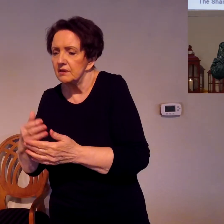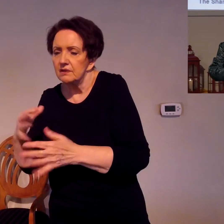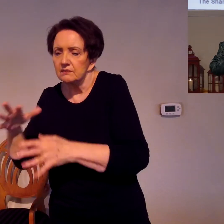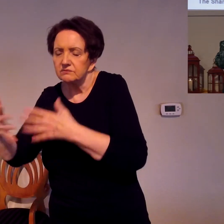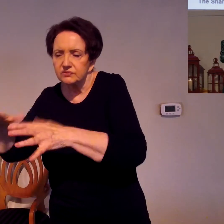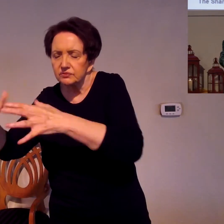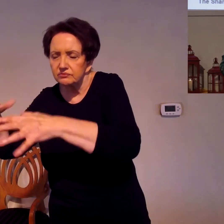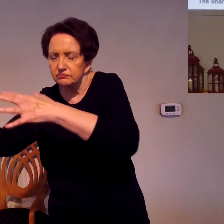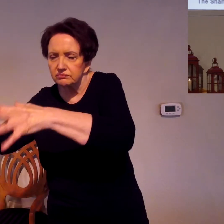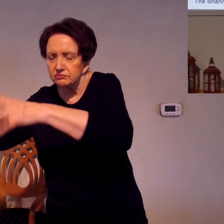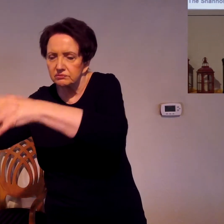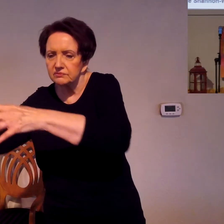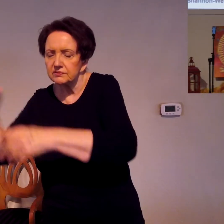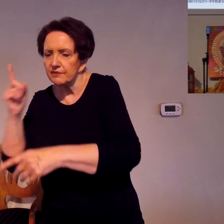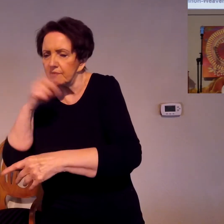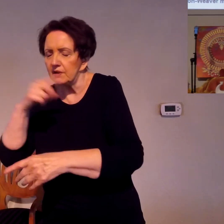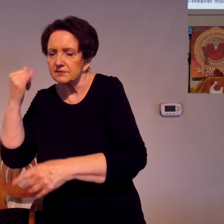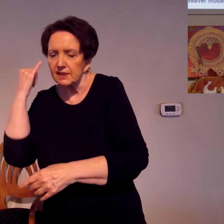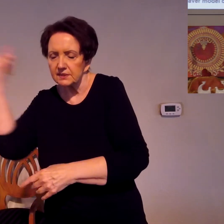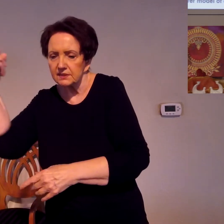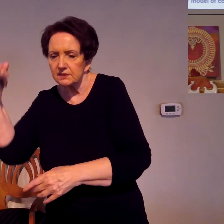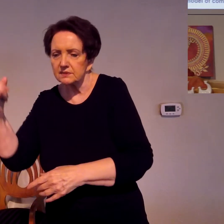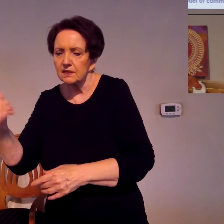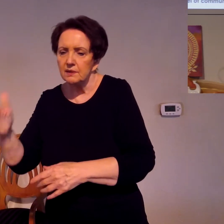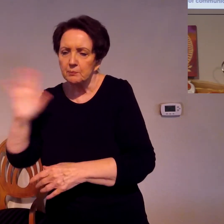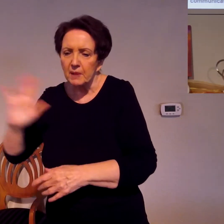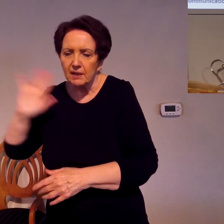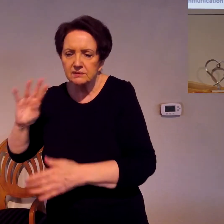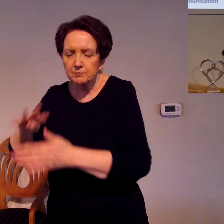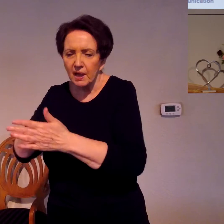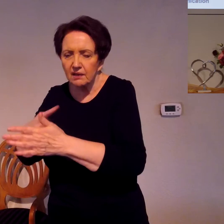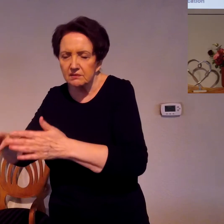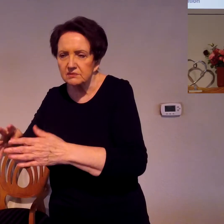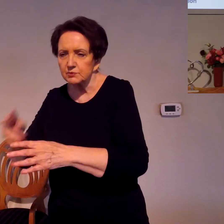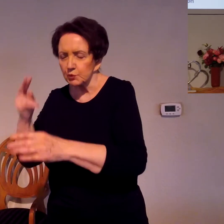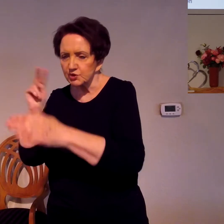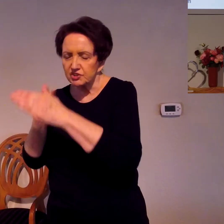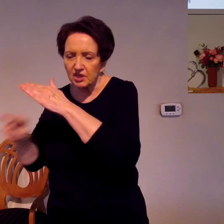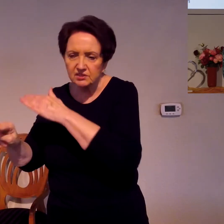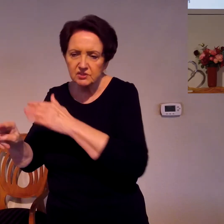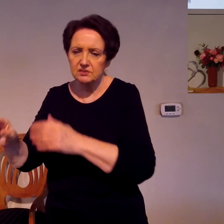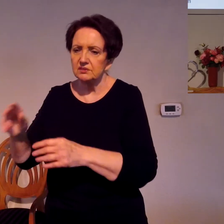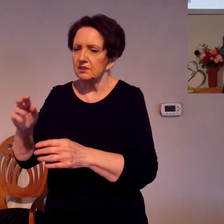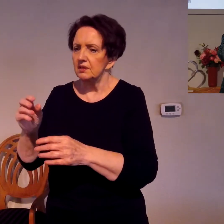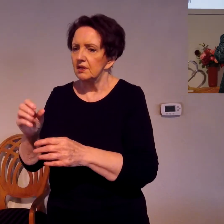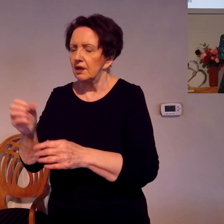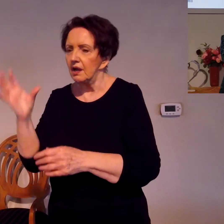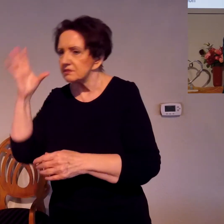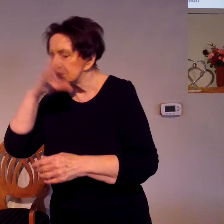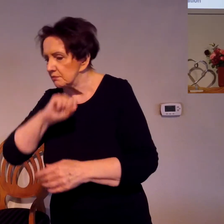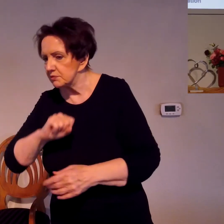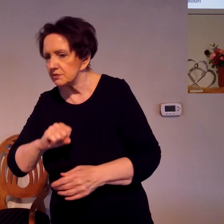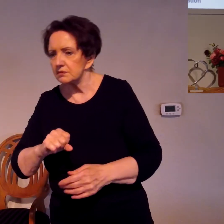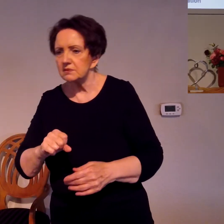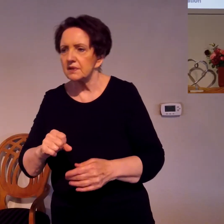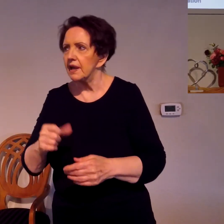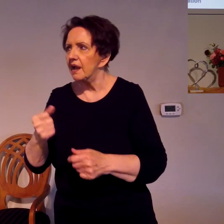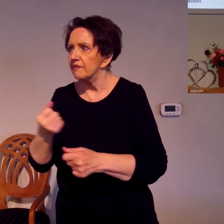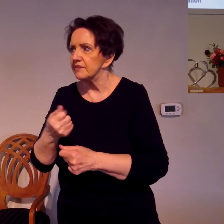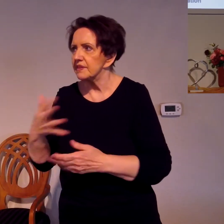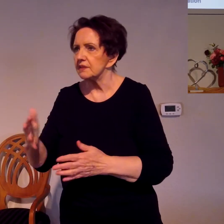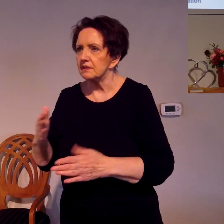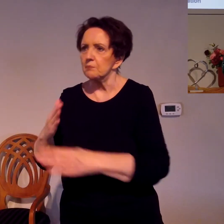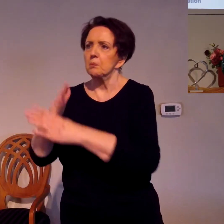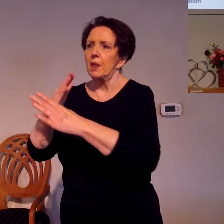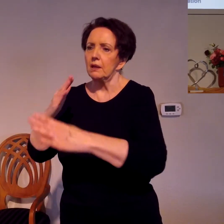of the false ideas, past patterns, false beliefs, projections, assumptions, and conclusions that we have that literally